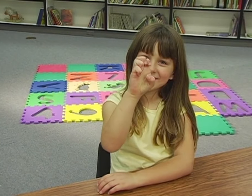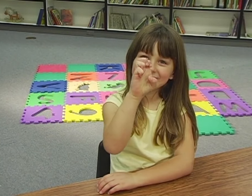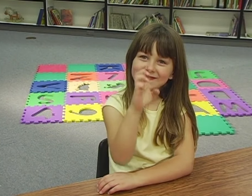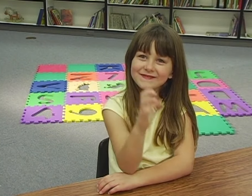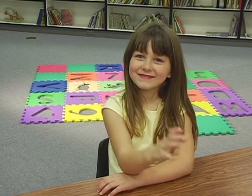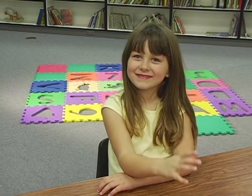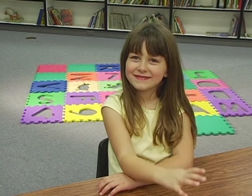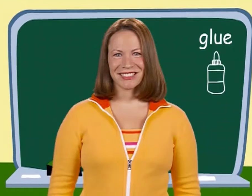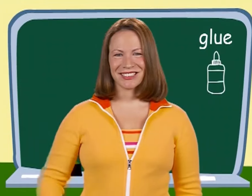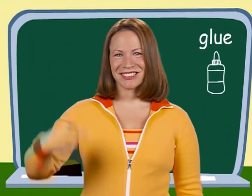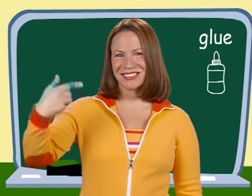G-L-U-E.